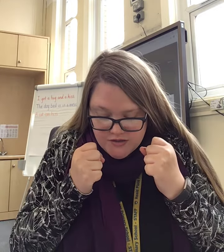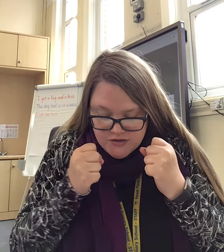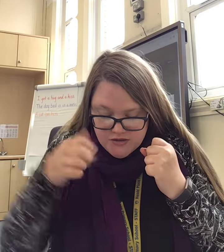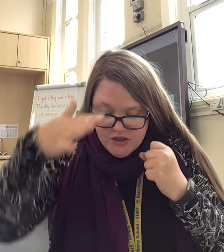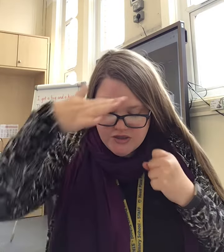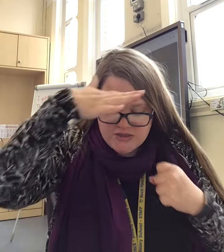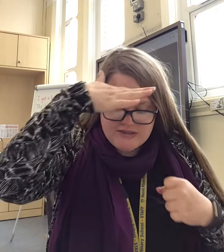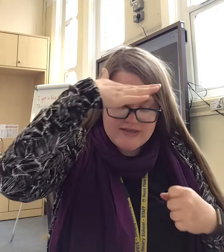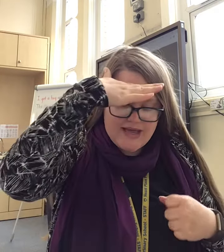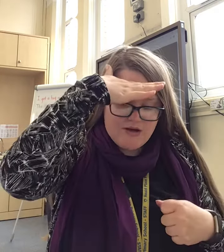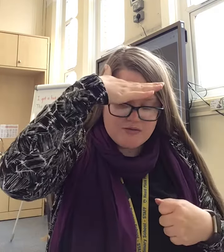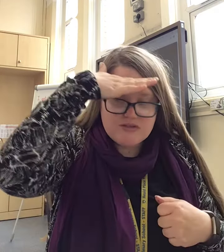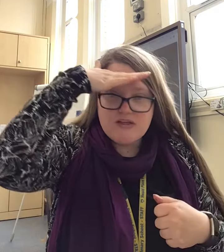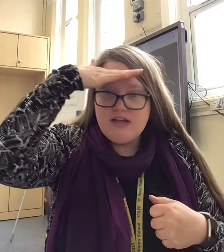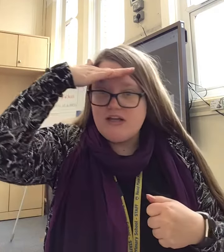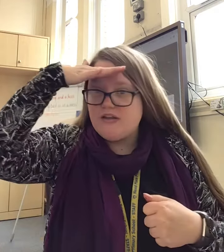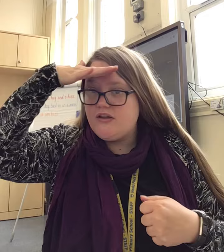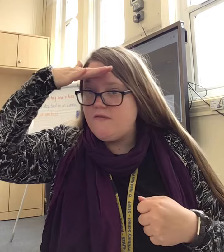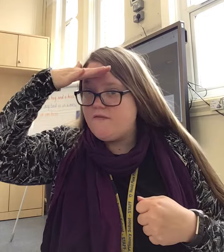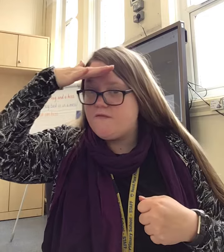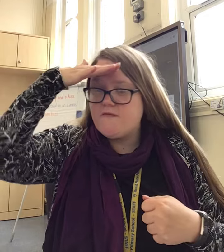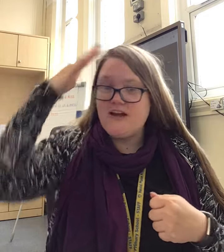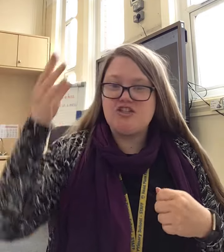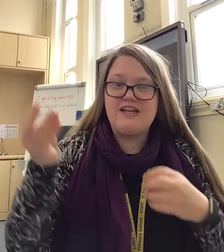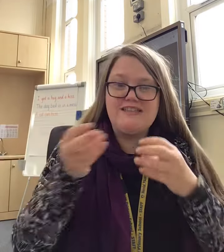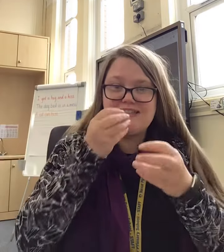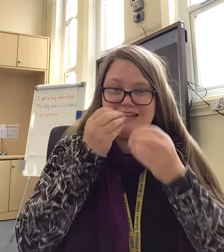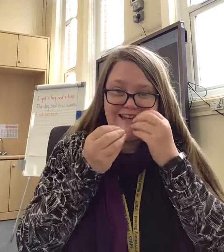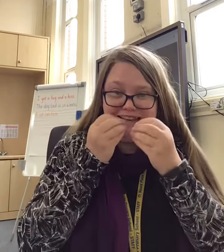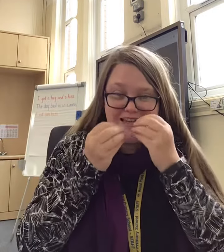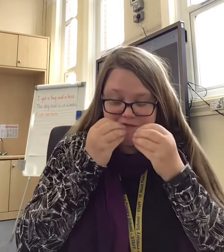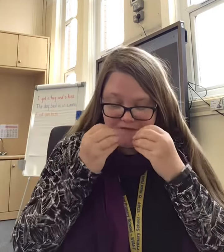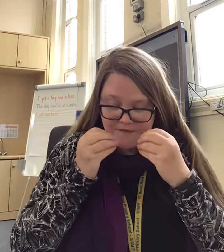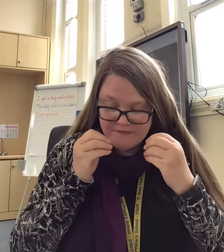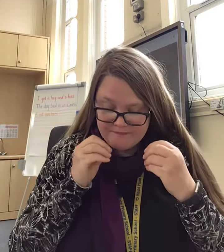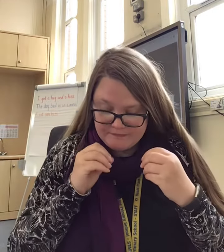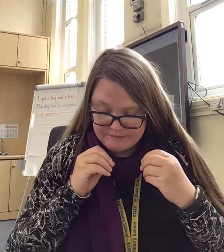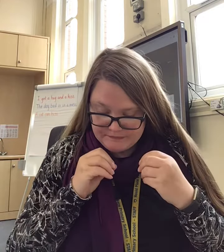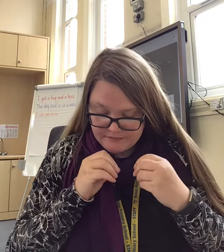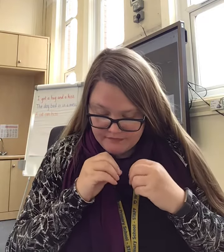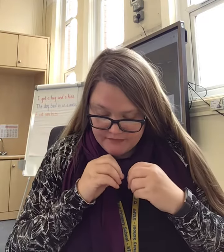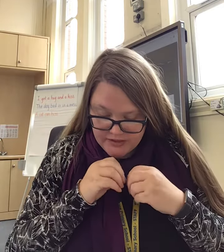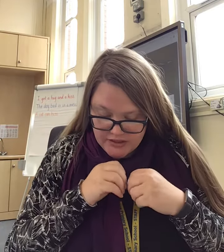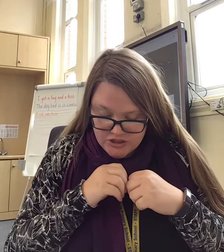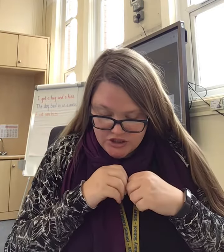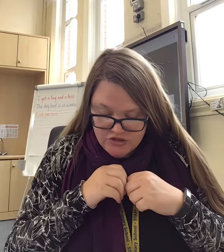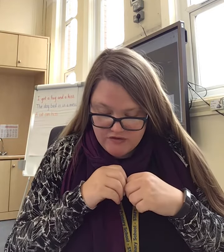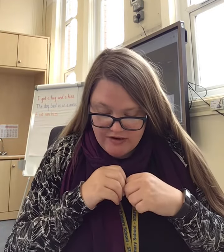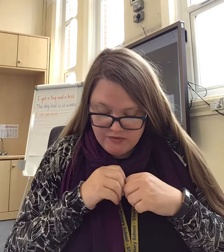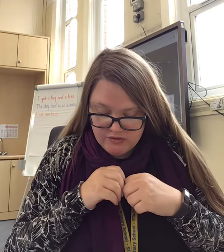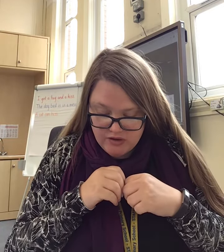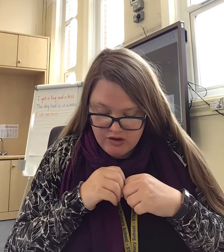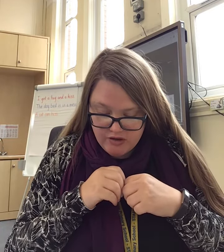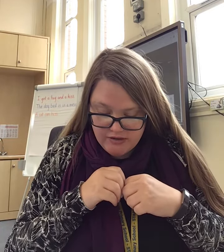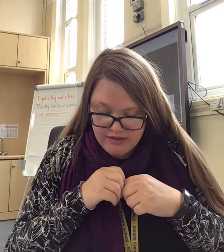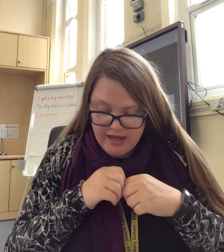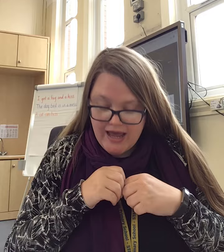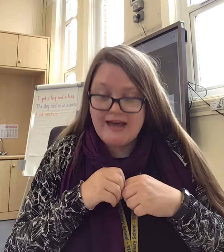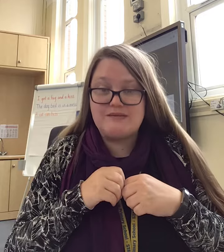searches out the freshest leaf She travels on as